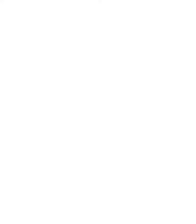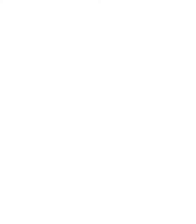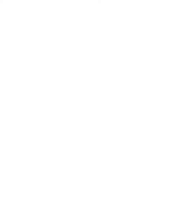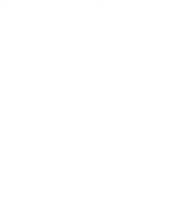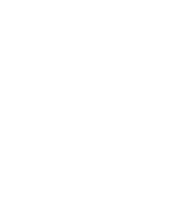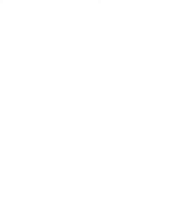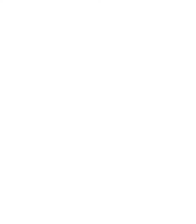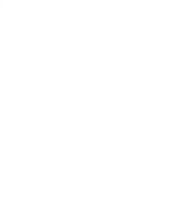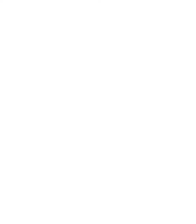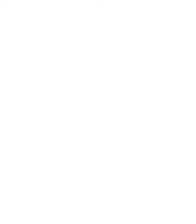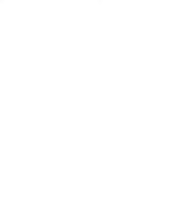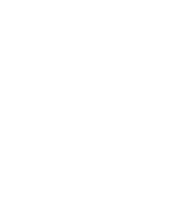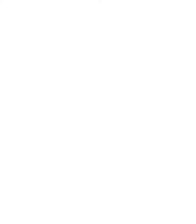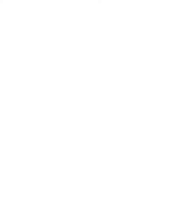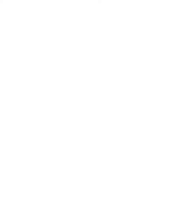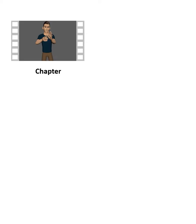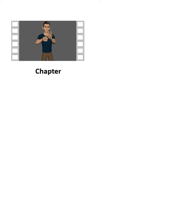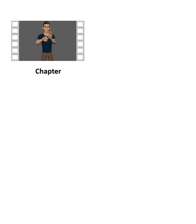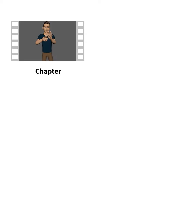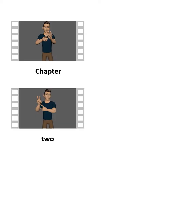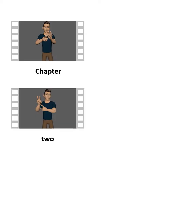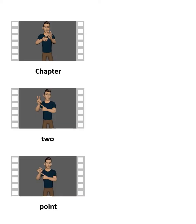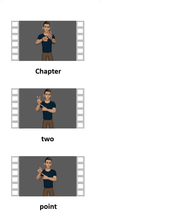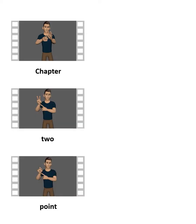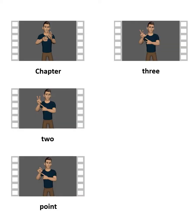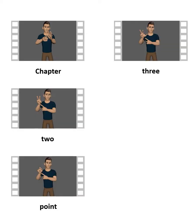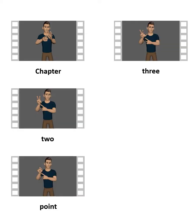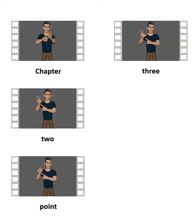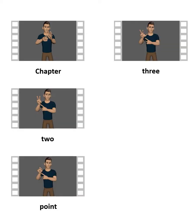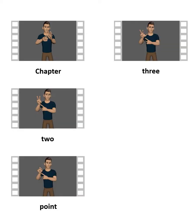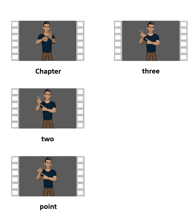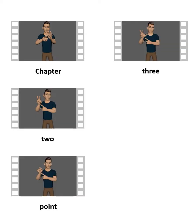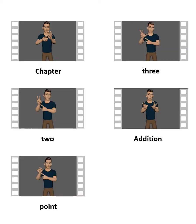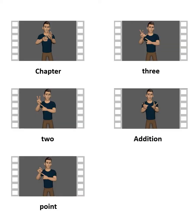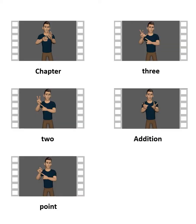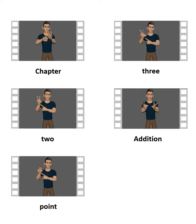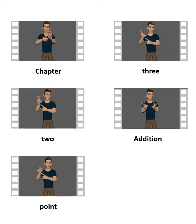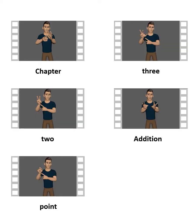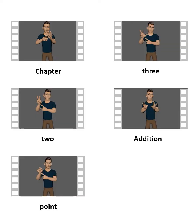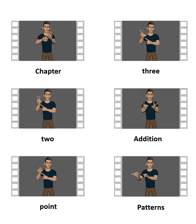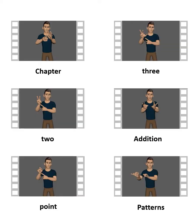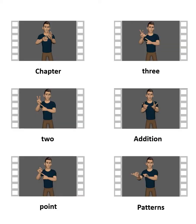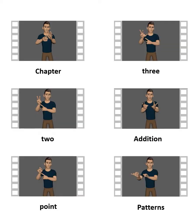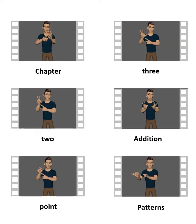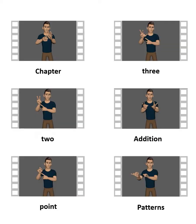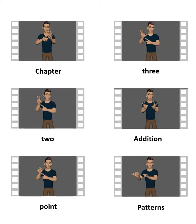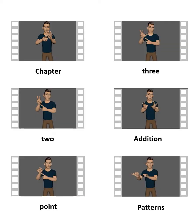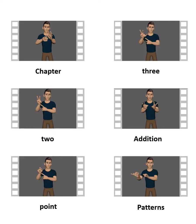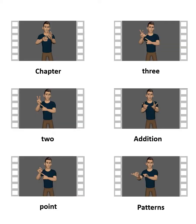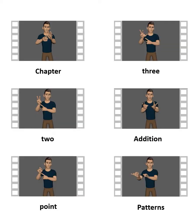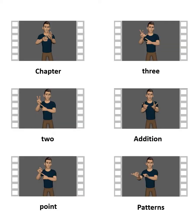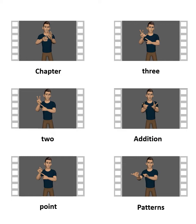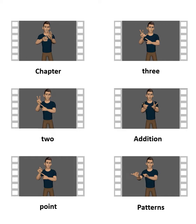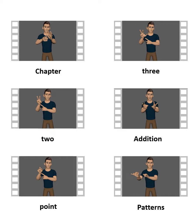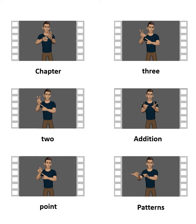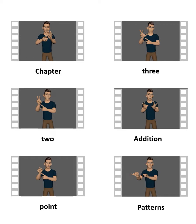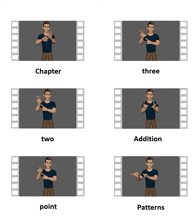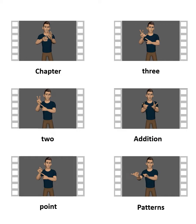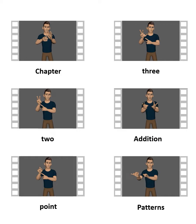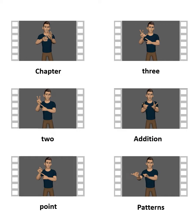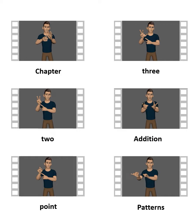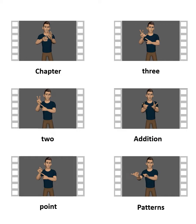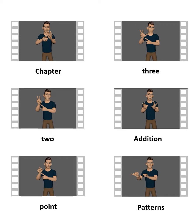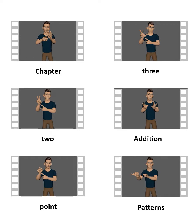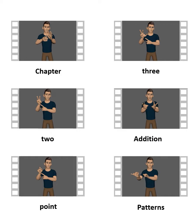our system. As you can see from this example, we are able to cut a corresponding sign segments toward each certain word in a